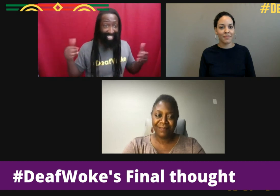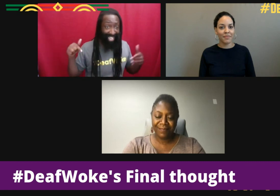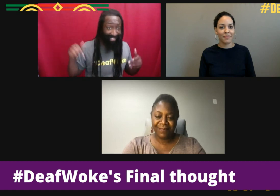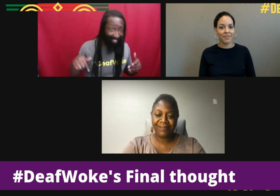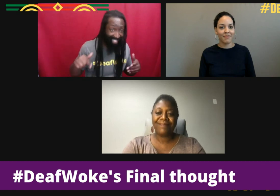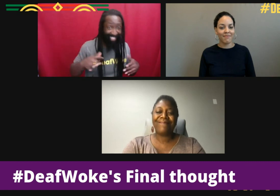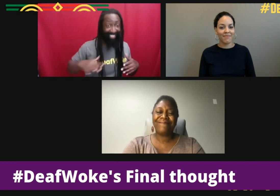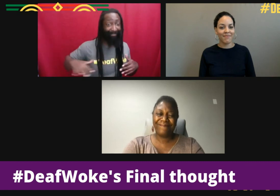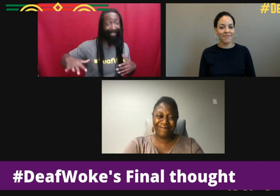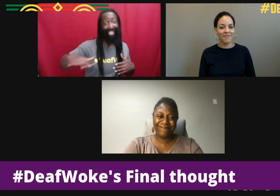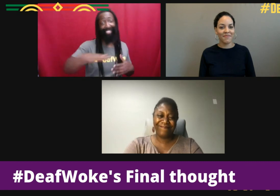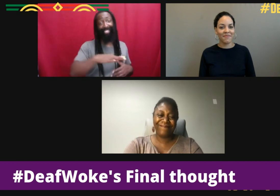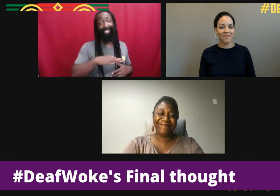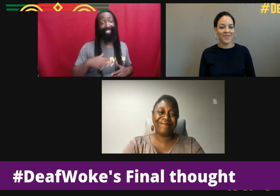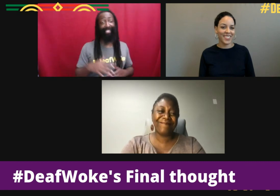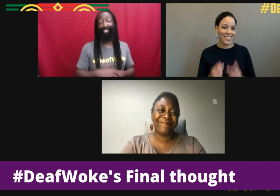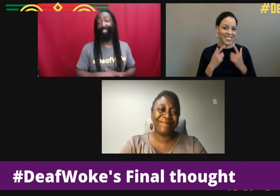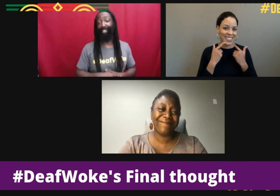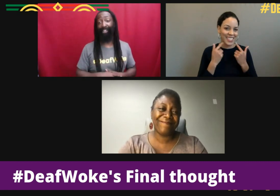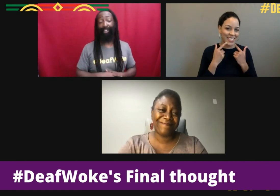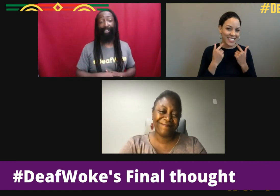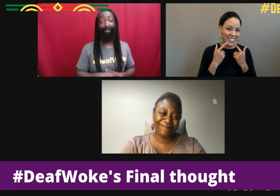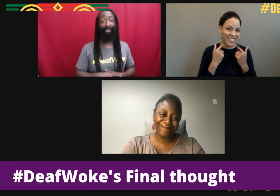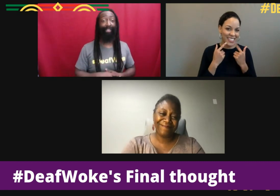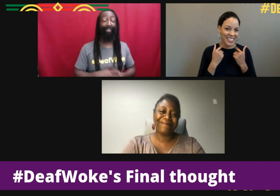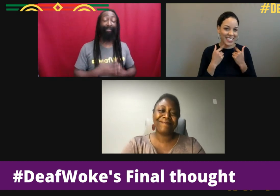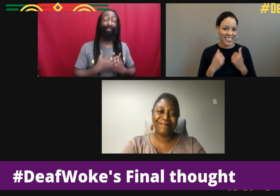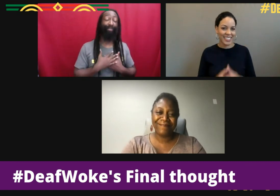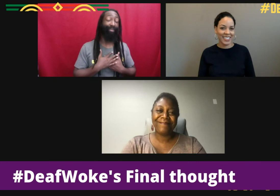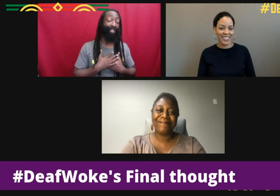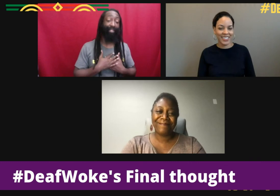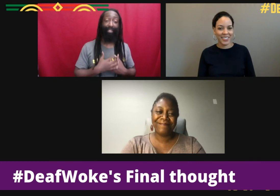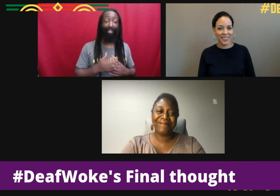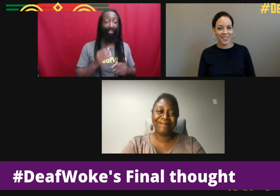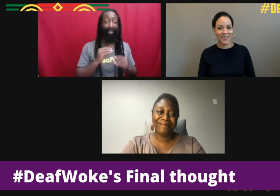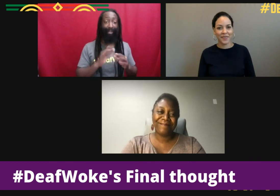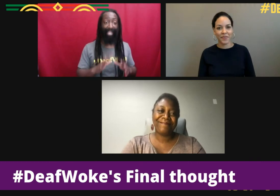your black magic. Thank you for bringing it to the space.